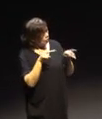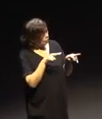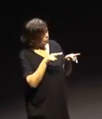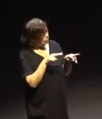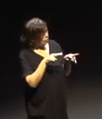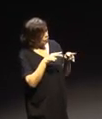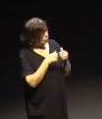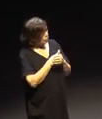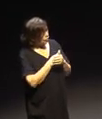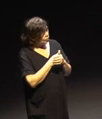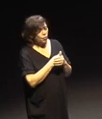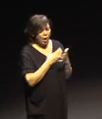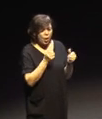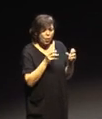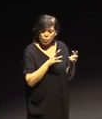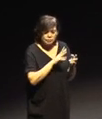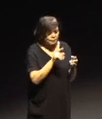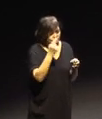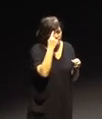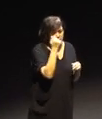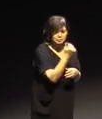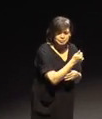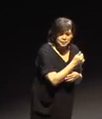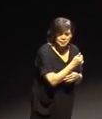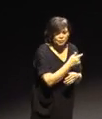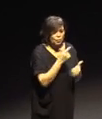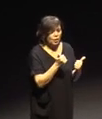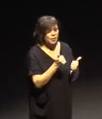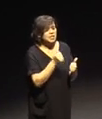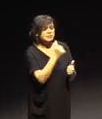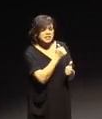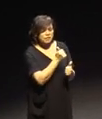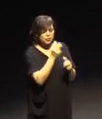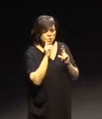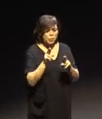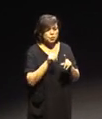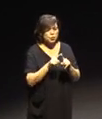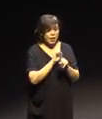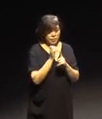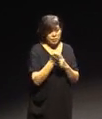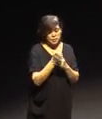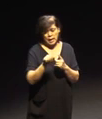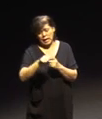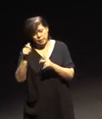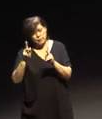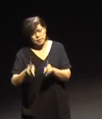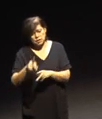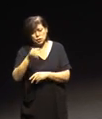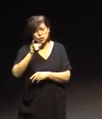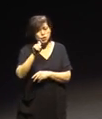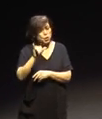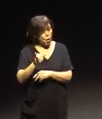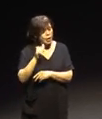Daniel, you wouldn't imagine Daniel to do that, and he was responding to the environment. There was another student, Joy, who was mostly nonverbal